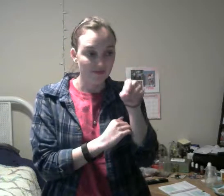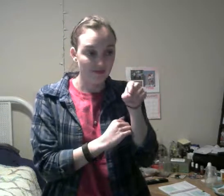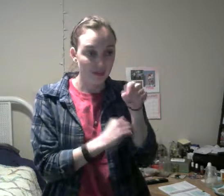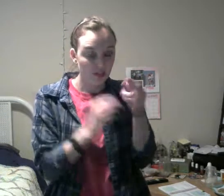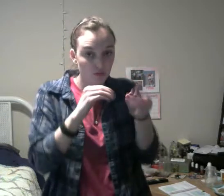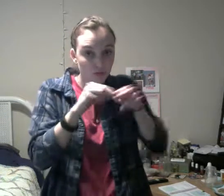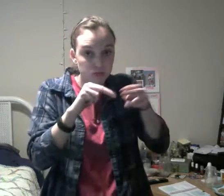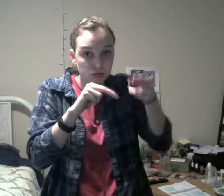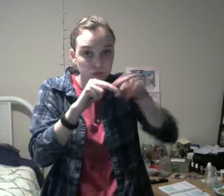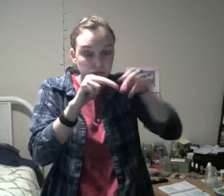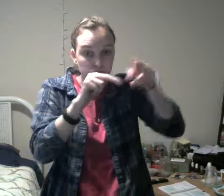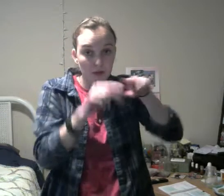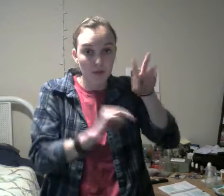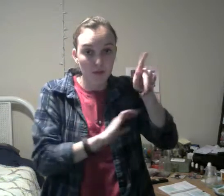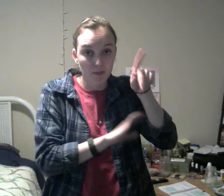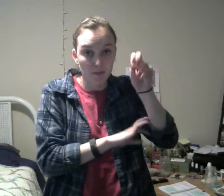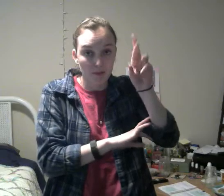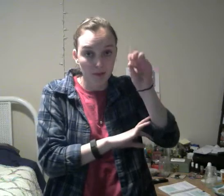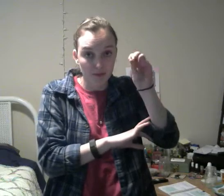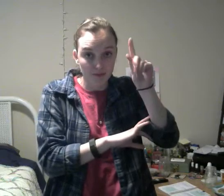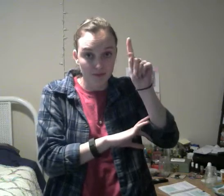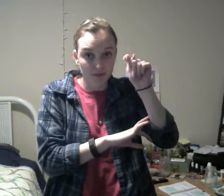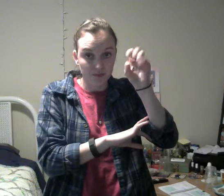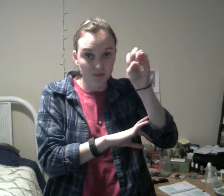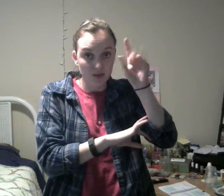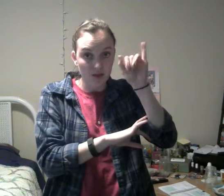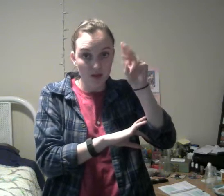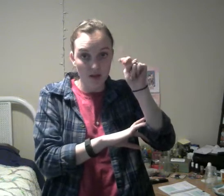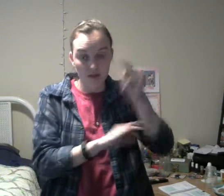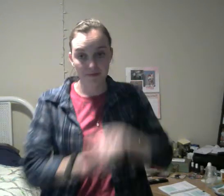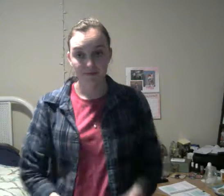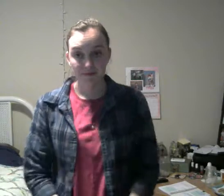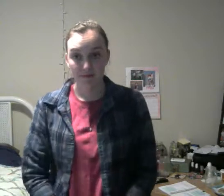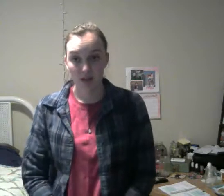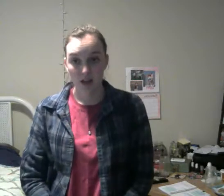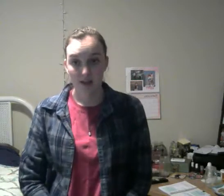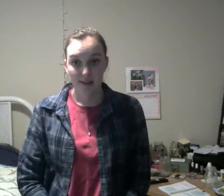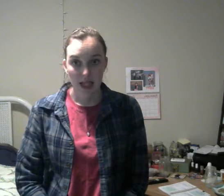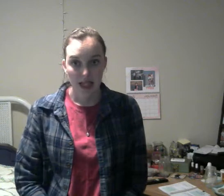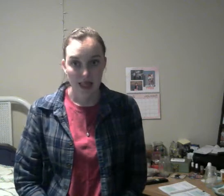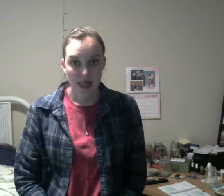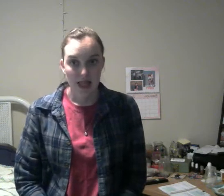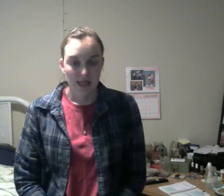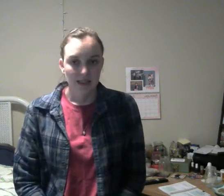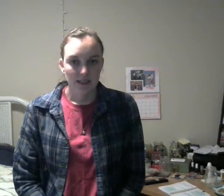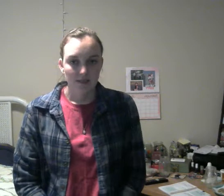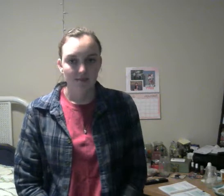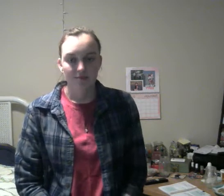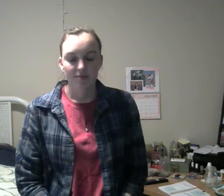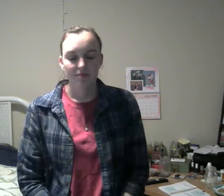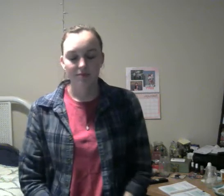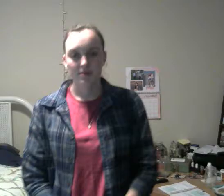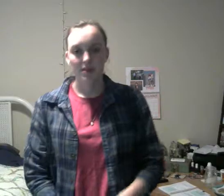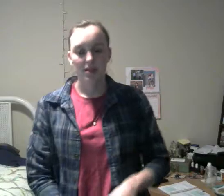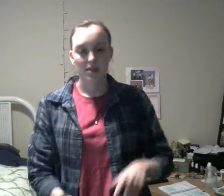basically, messenger RNA sits within the ribosomal RNA and the ribosome itself. Then tRNA is going to arrive. It's going to bring 1 amino acid with